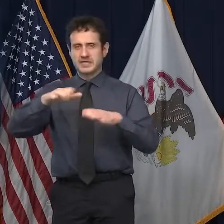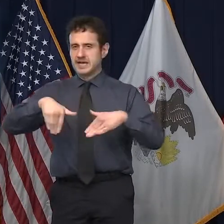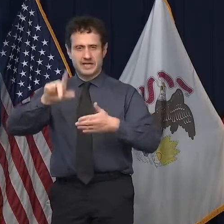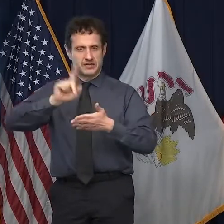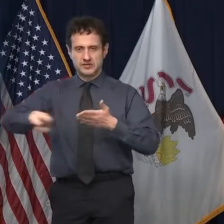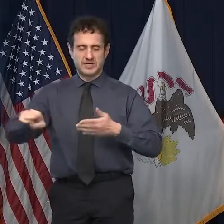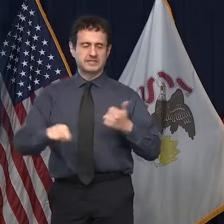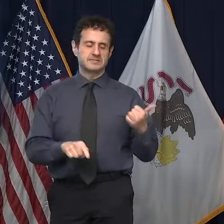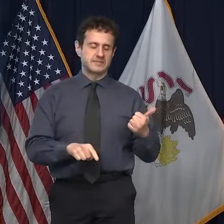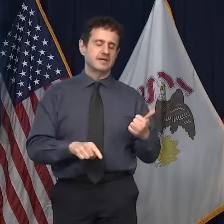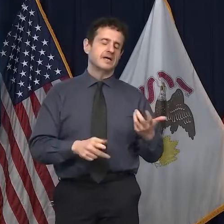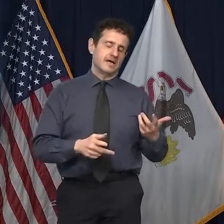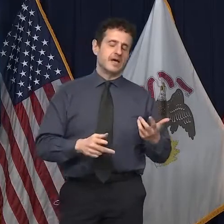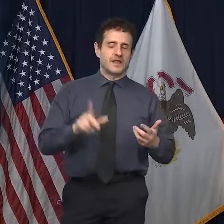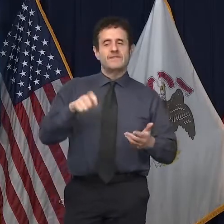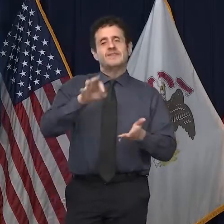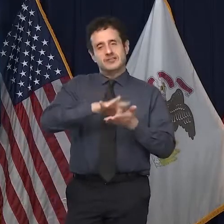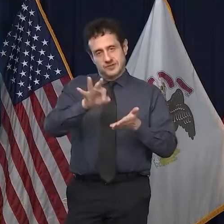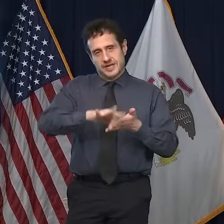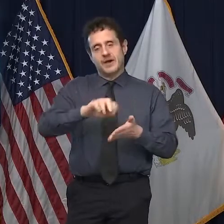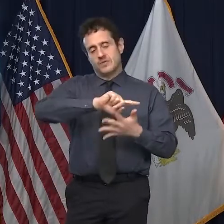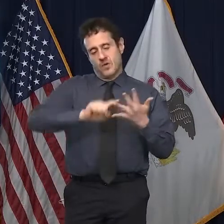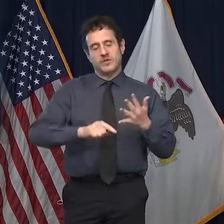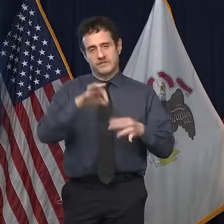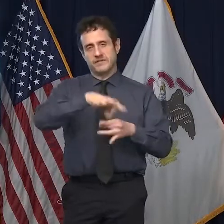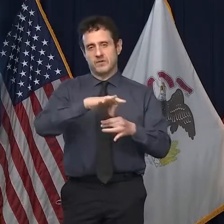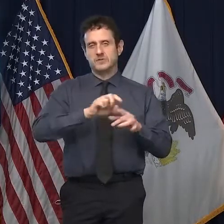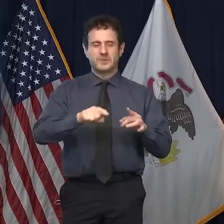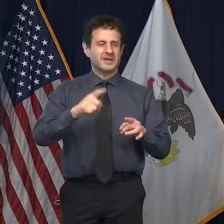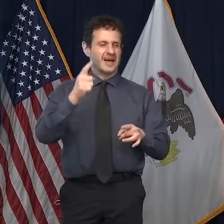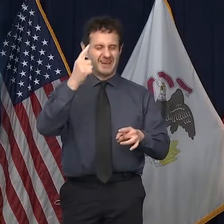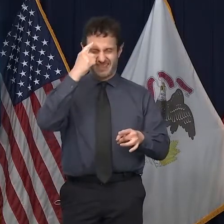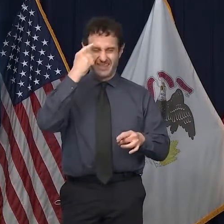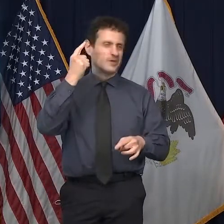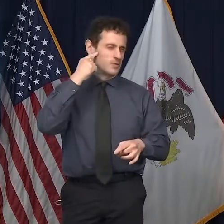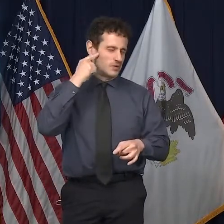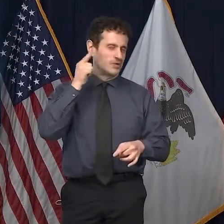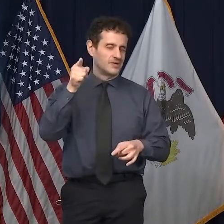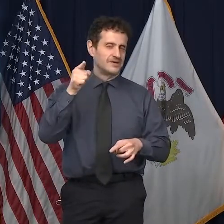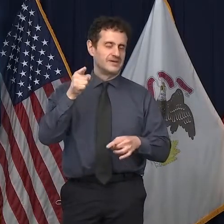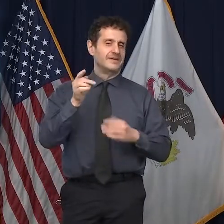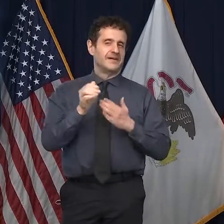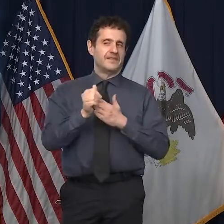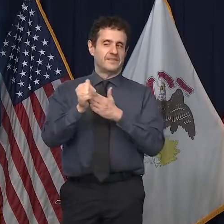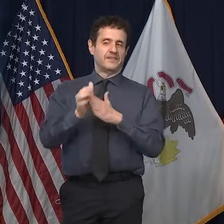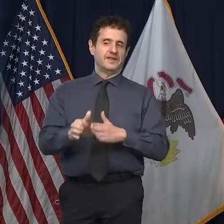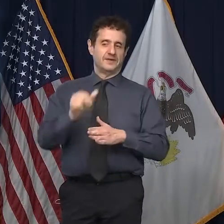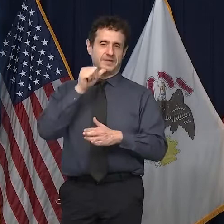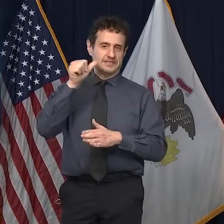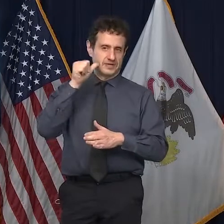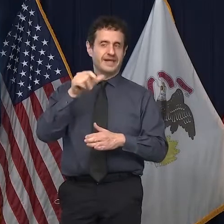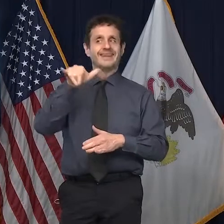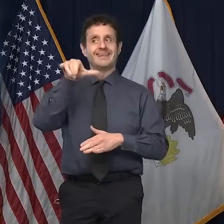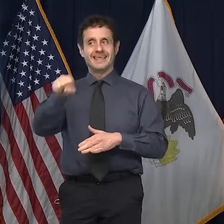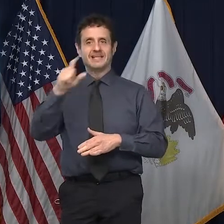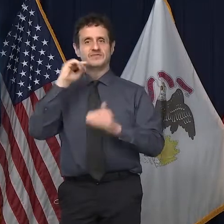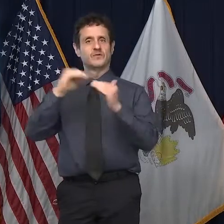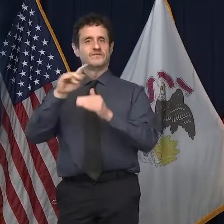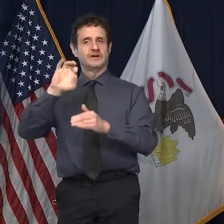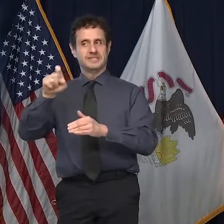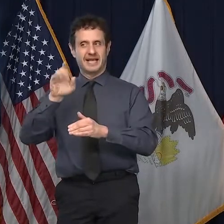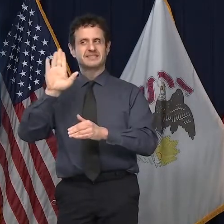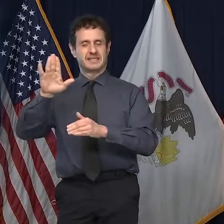checked. Well, certainly they should count all the ballots, but I think you heard from the leader of the Yes for Fairness